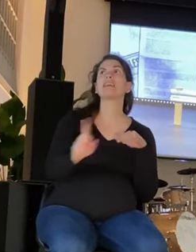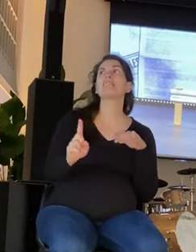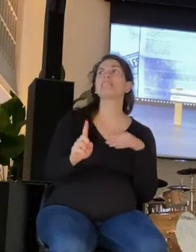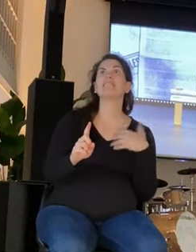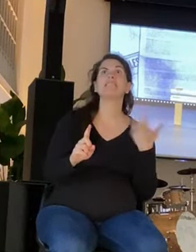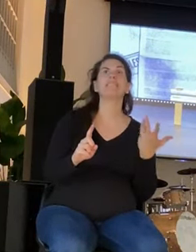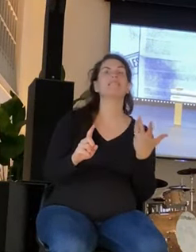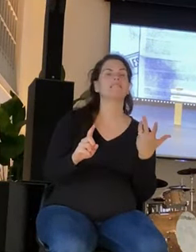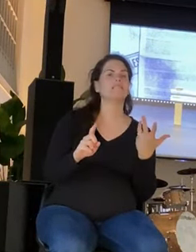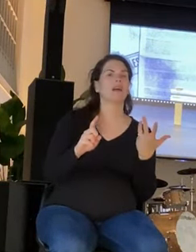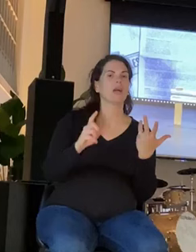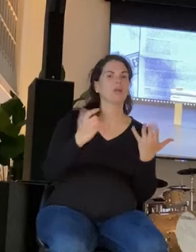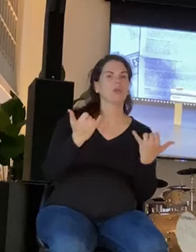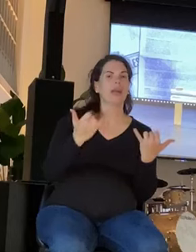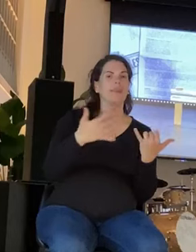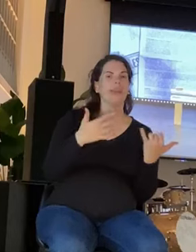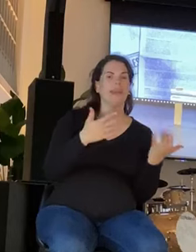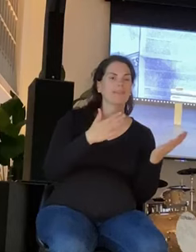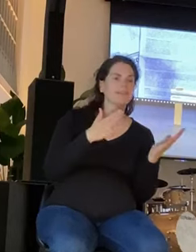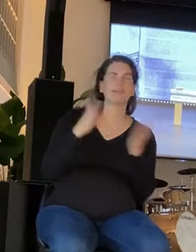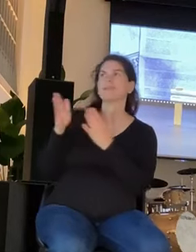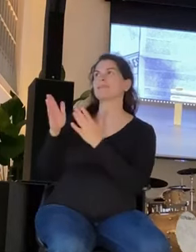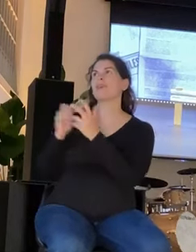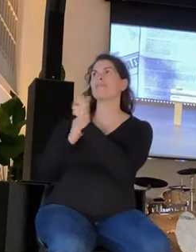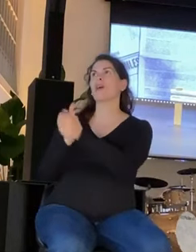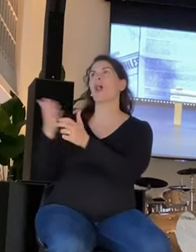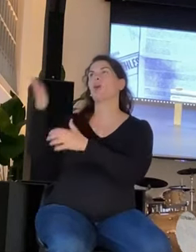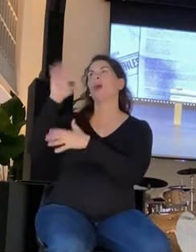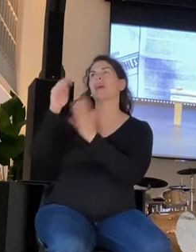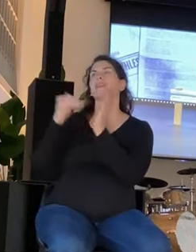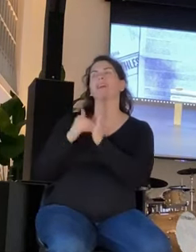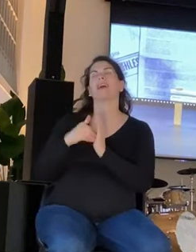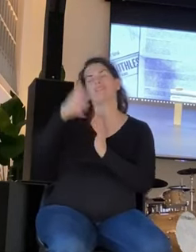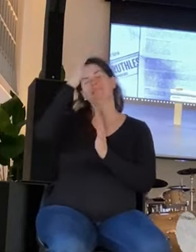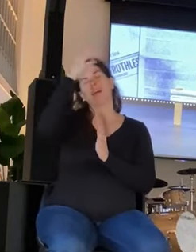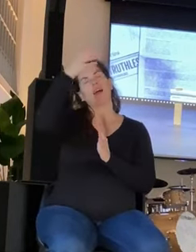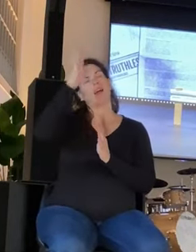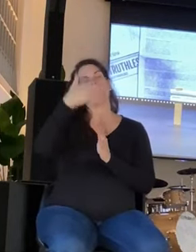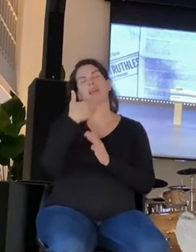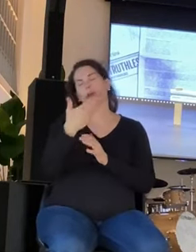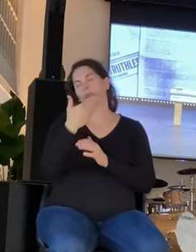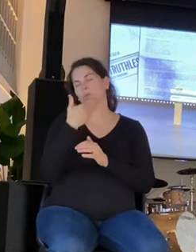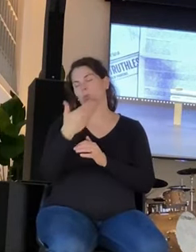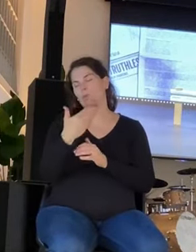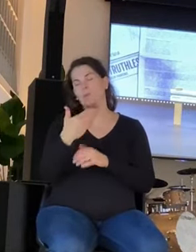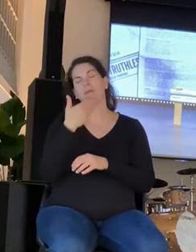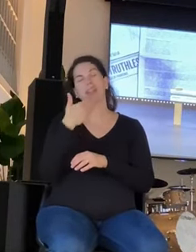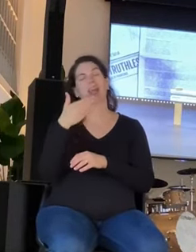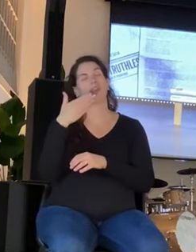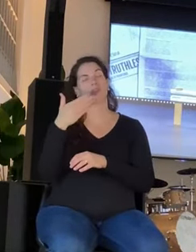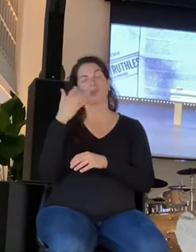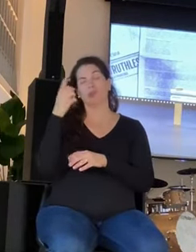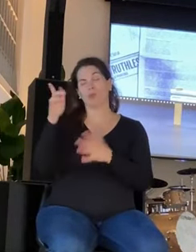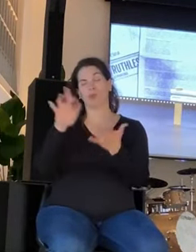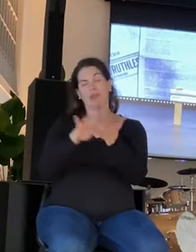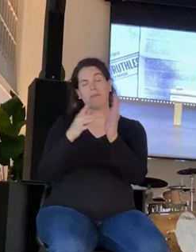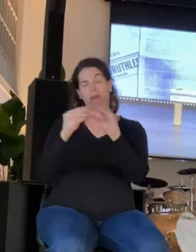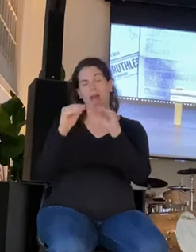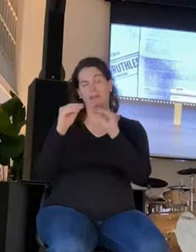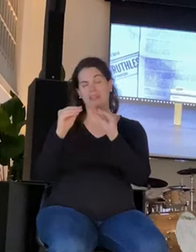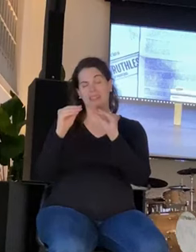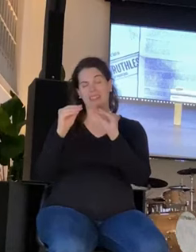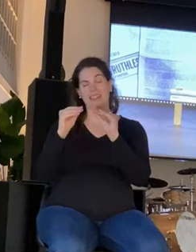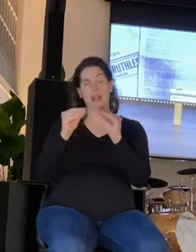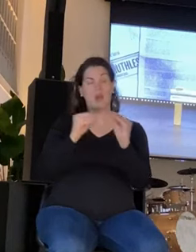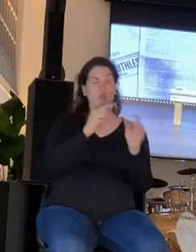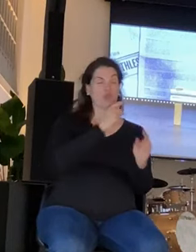pray and you're going to turn. You're going to get back to that path. Let's pray together. Father God, we thank you. We thank you that your word teaches us what is